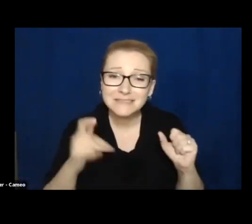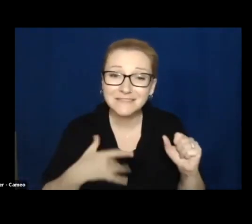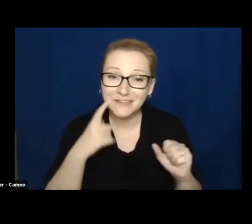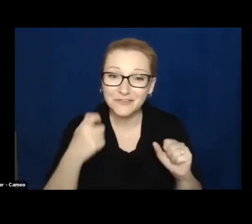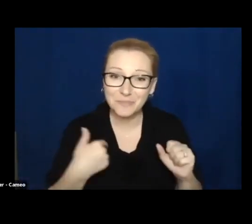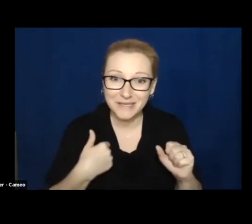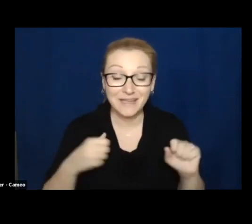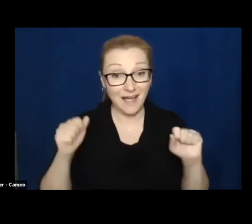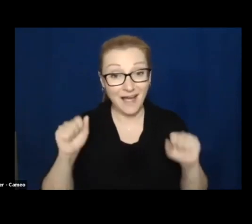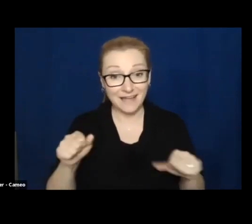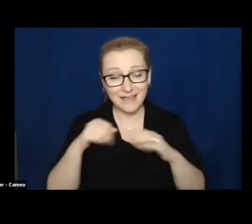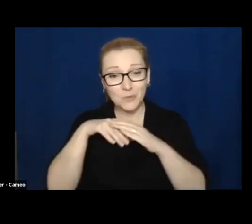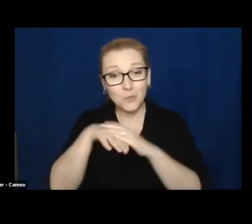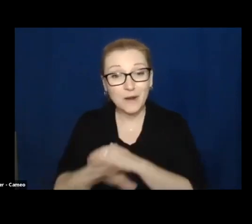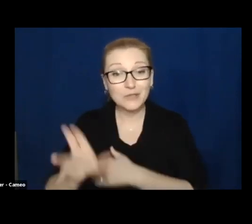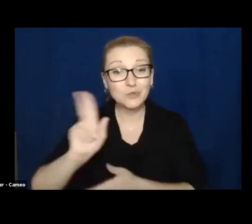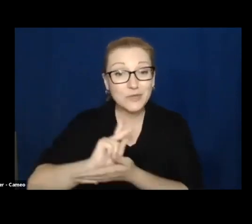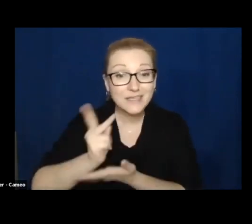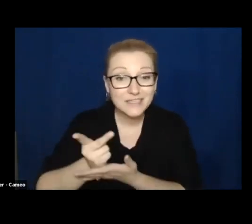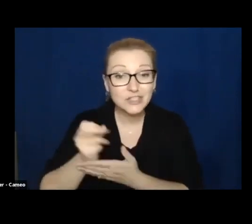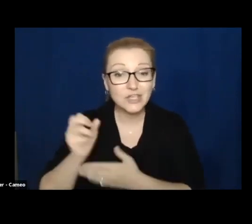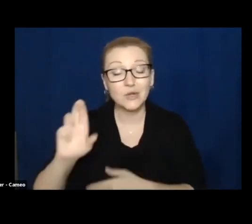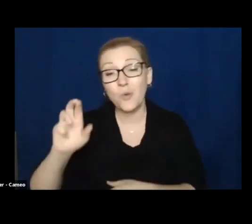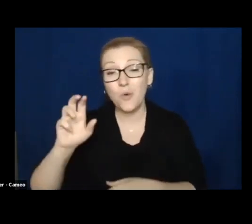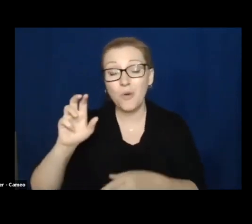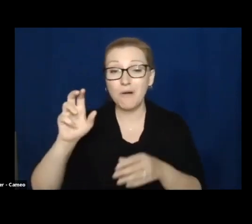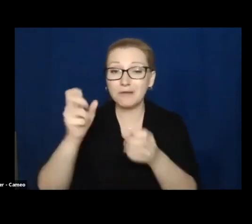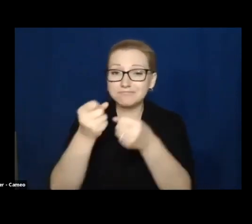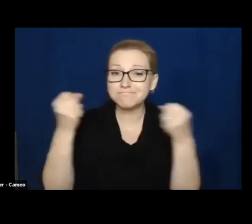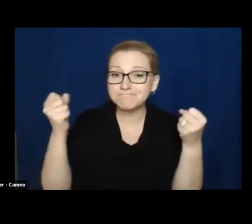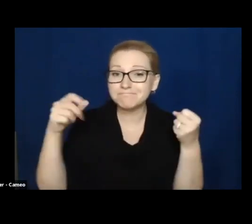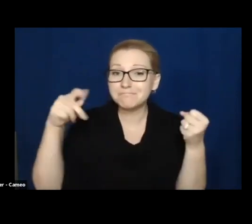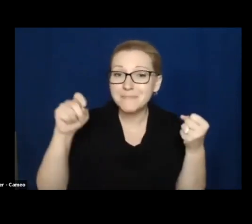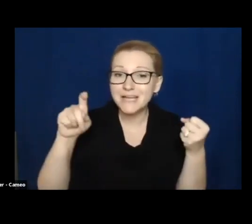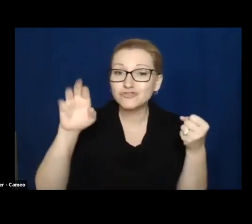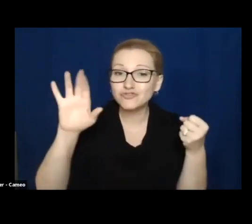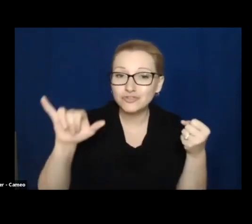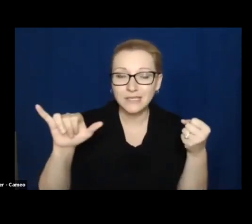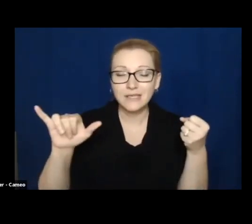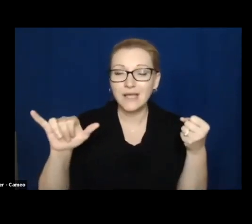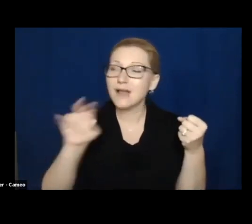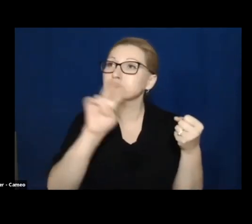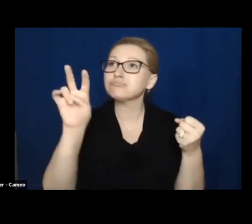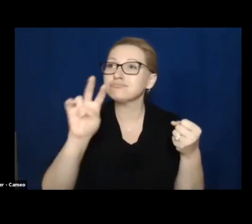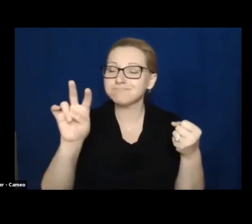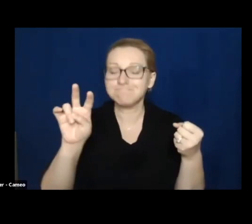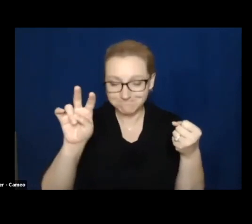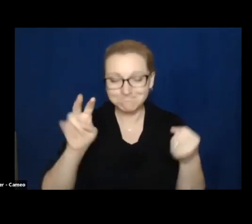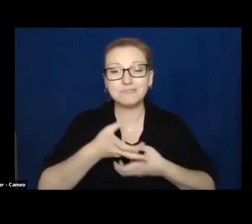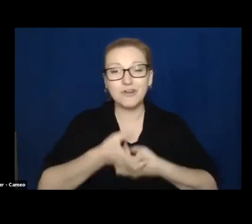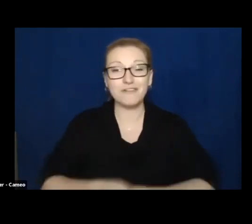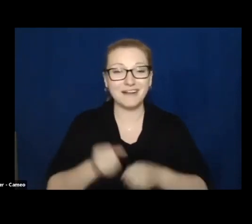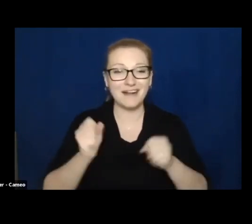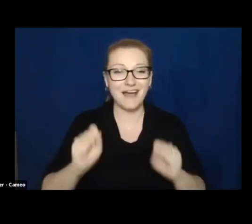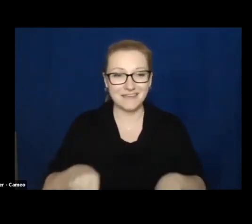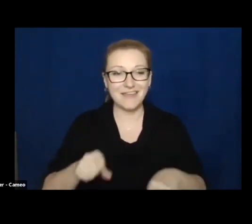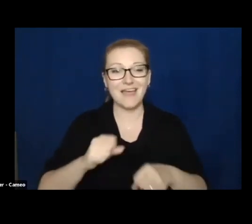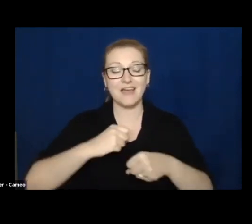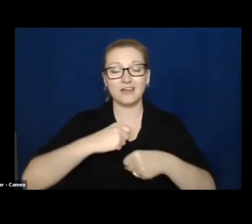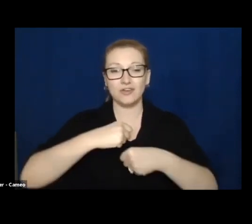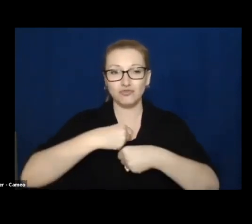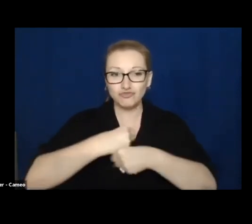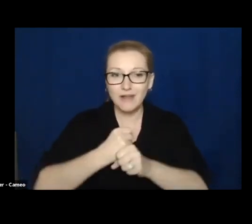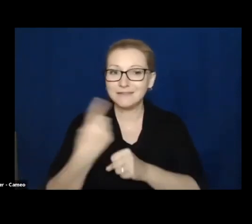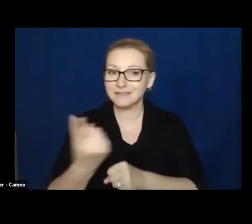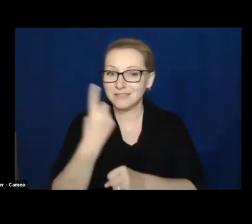able to walk into a kitchen or a pantry and feel confident that I can create something from scratch that tastes delicious